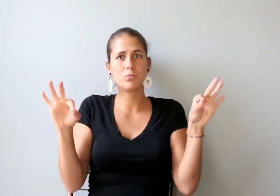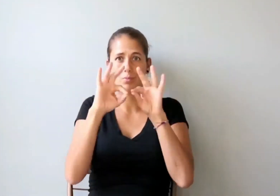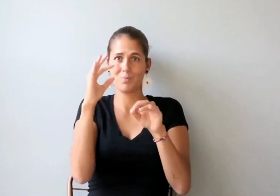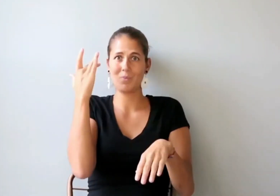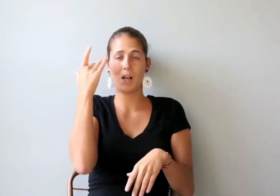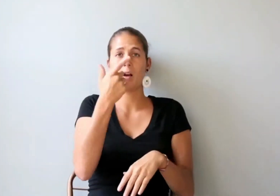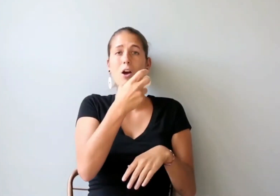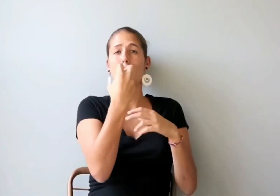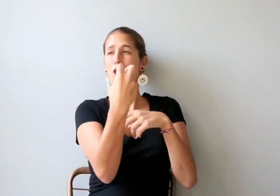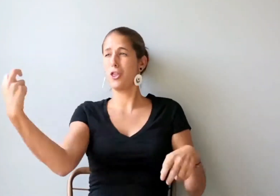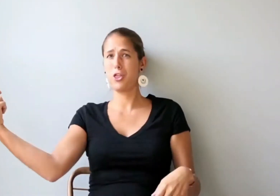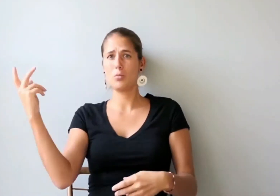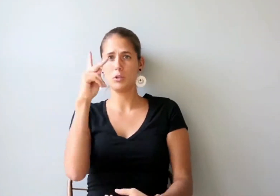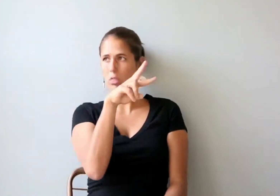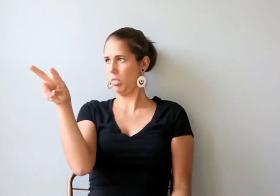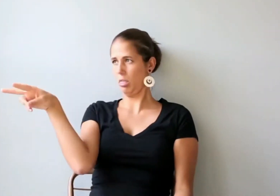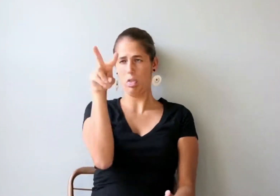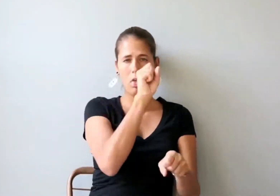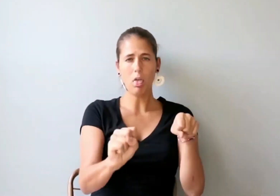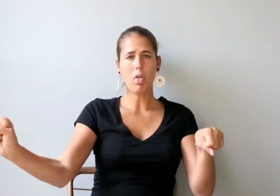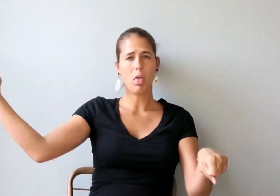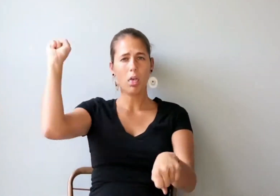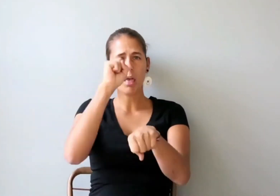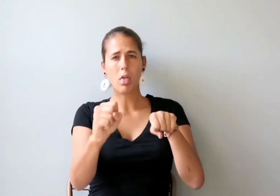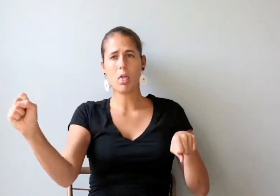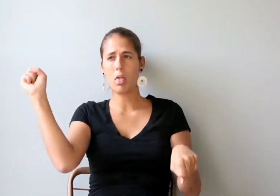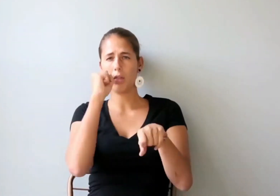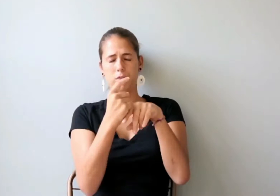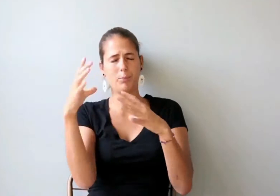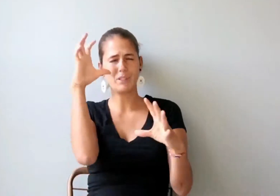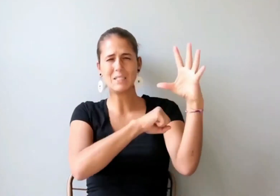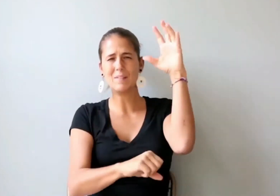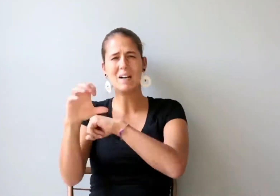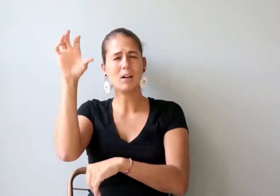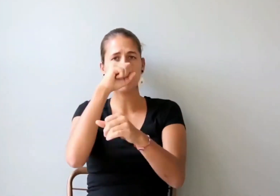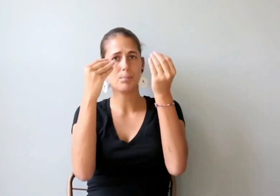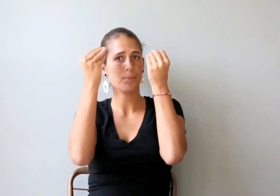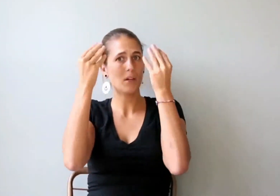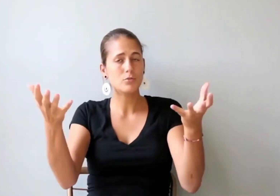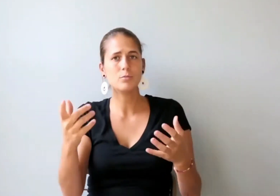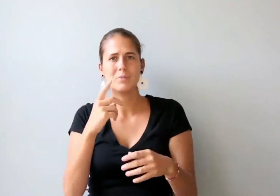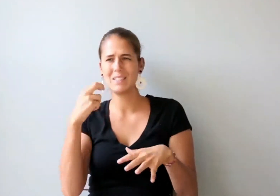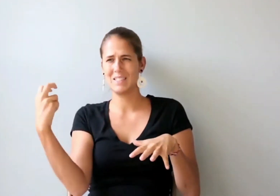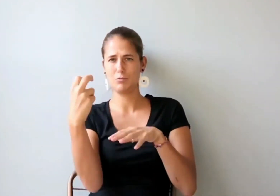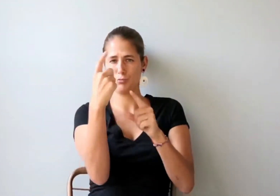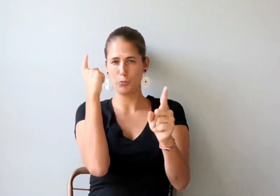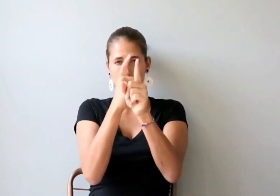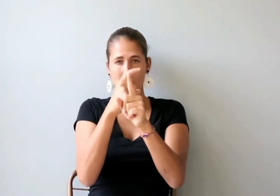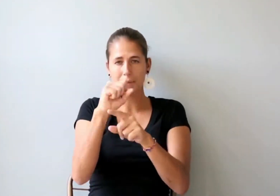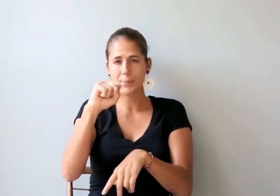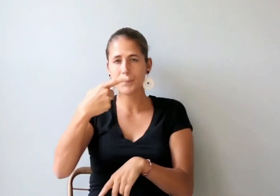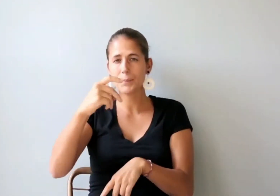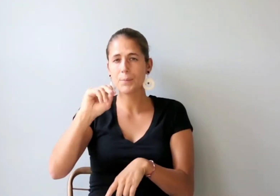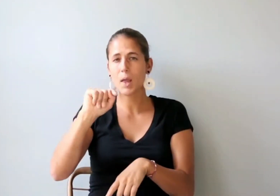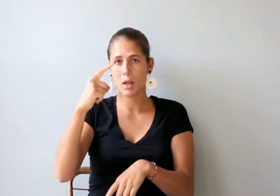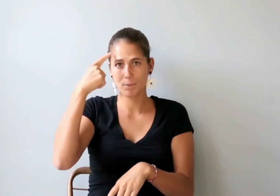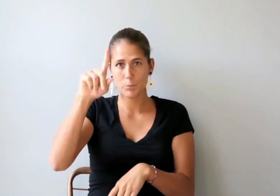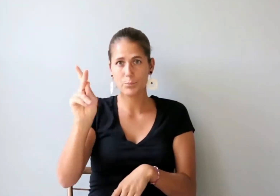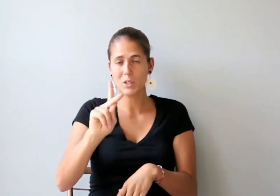It's very critical for the interpreter to be placed in the correct spot so that Kristiann does not miss any of the important information that